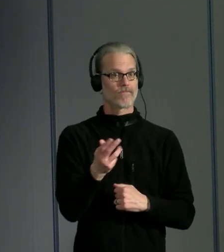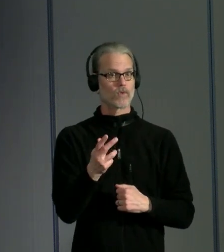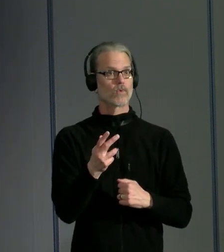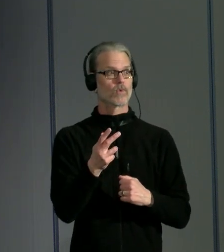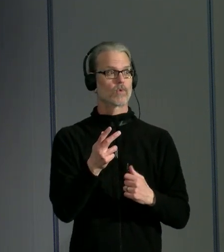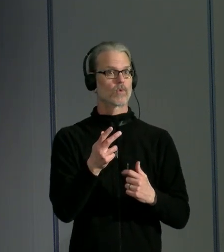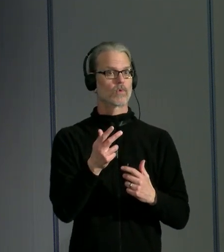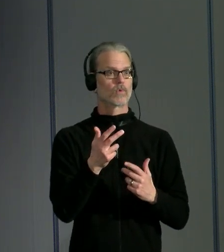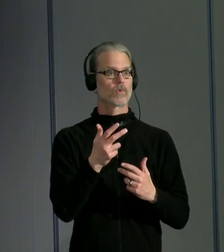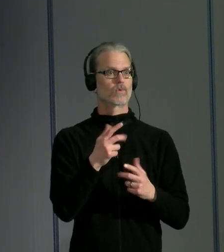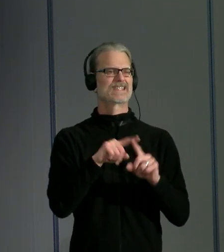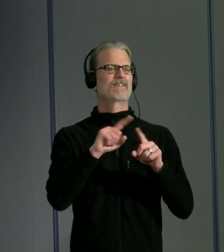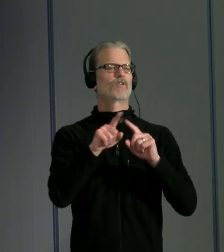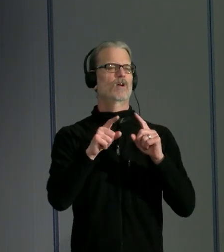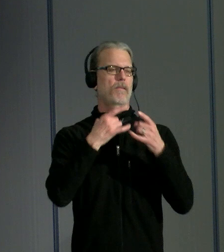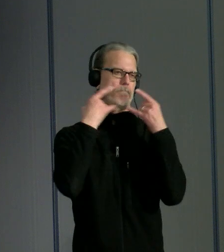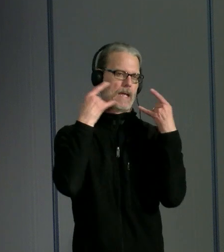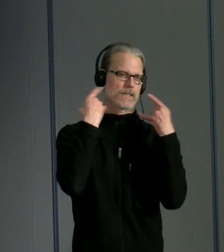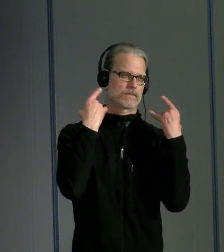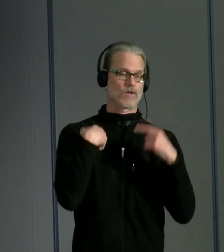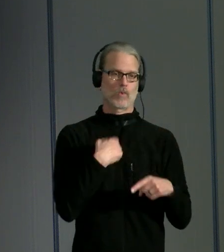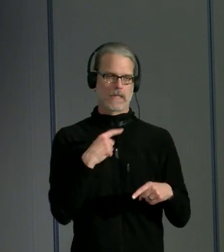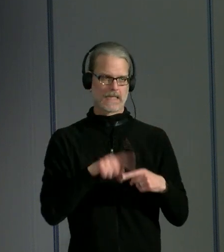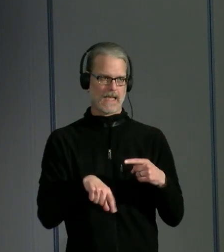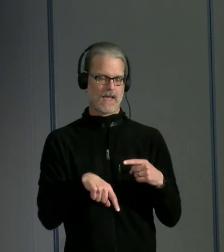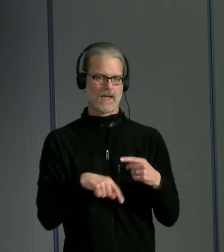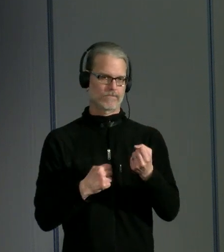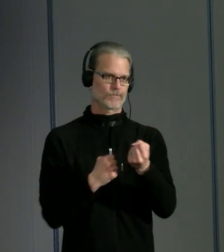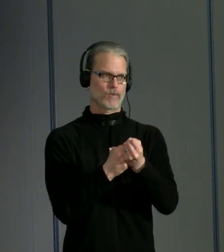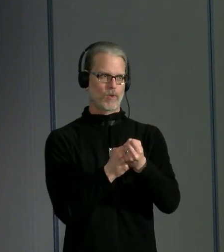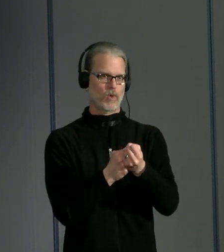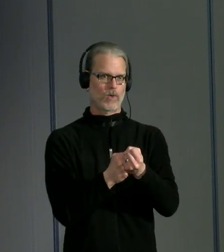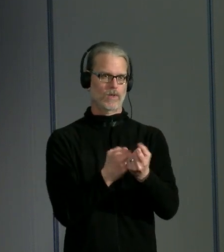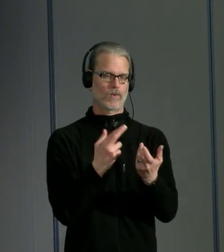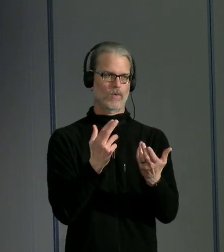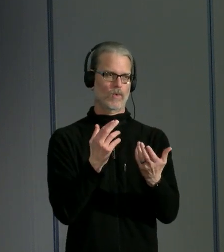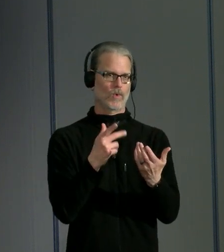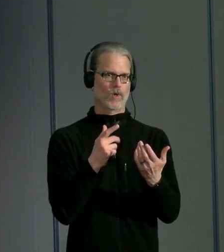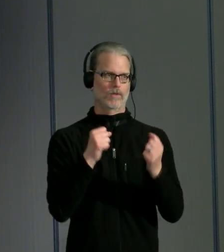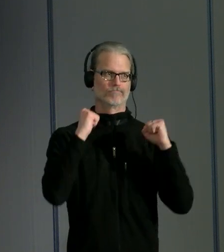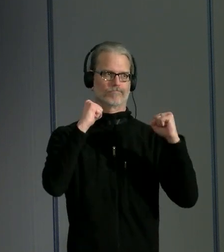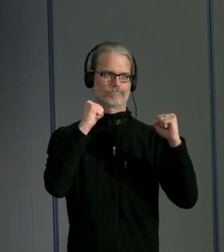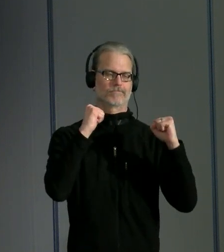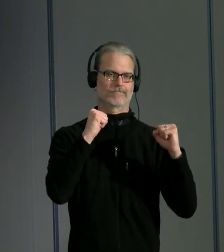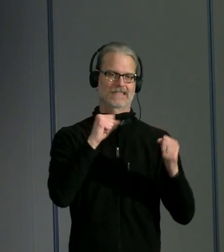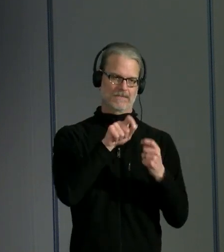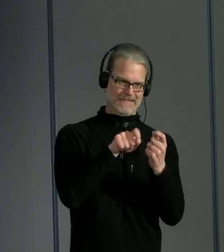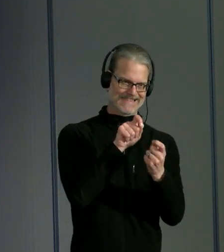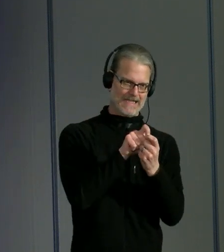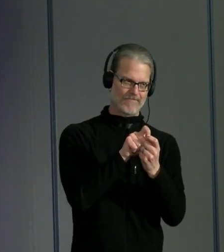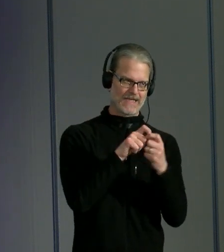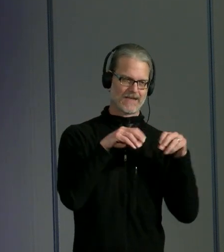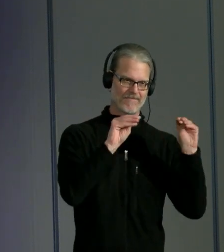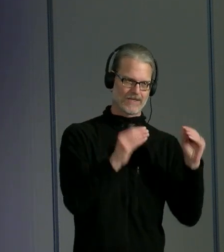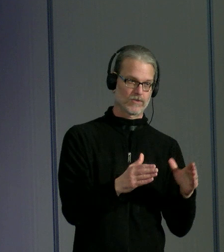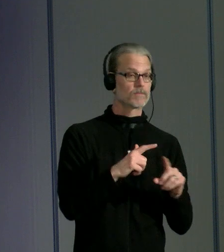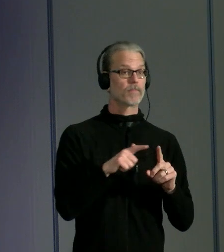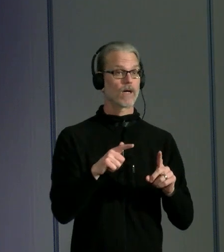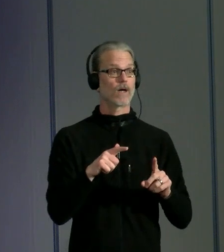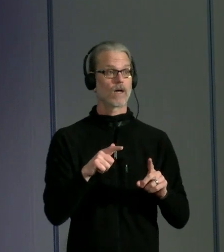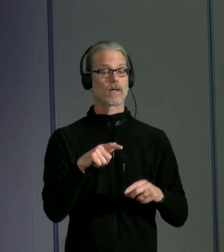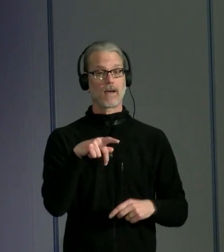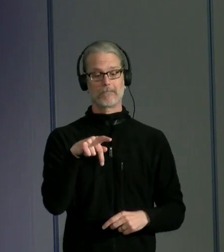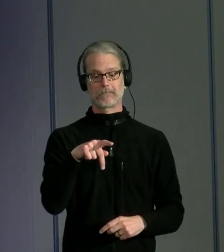types of masks. While we can't endorse or recommend products or vendors, we have had good feedback on P95